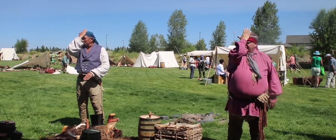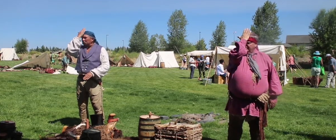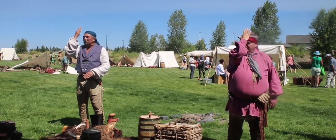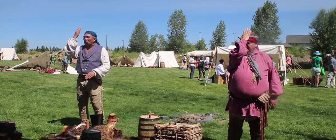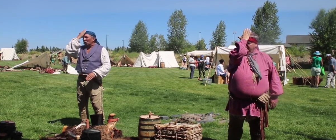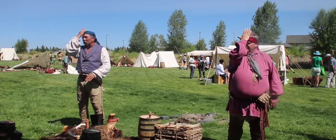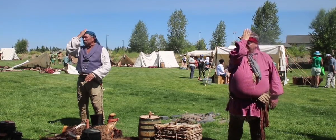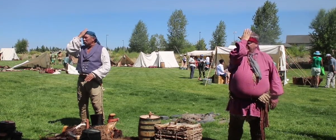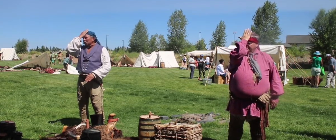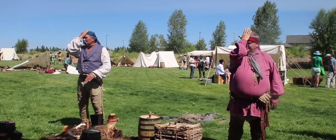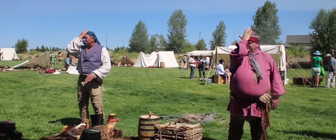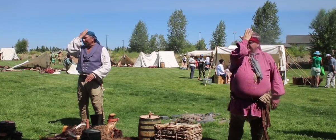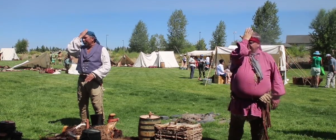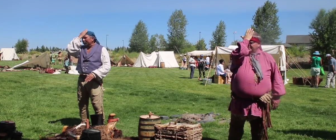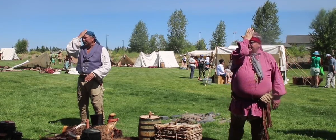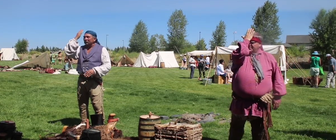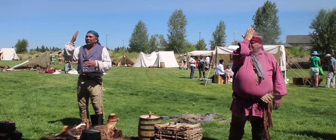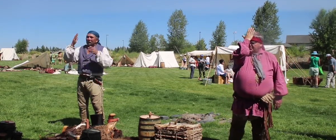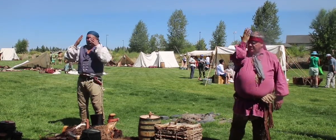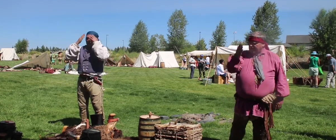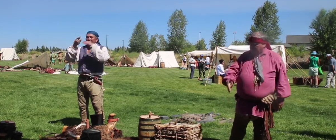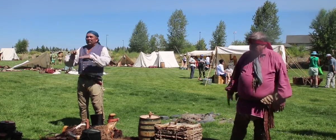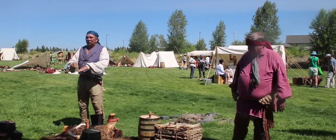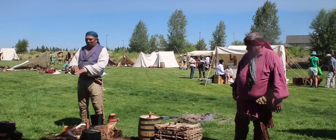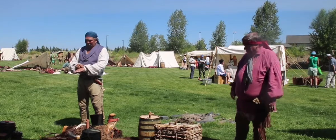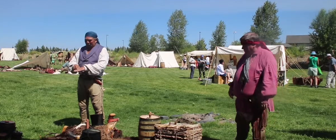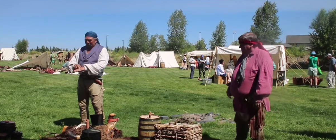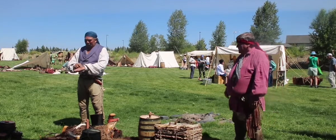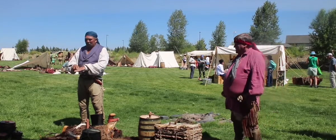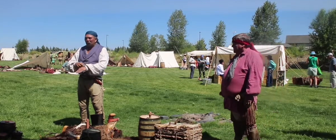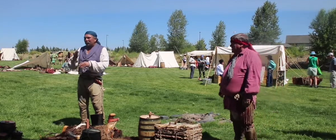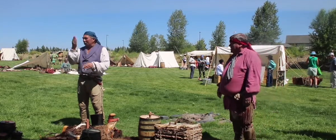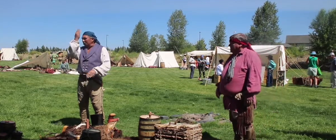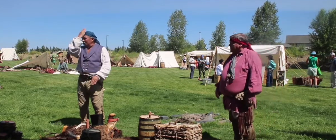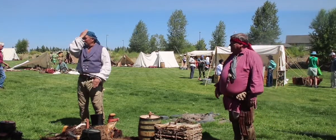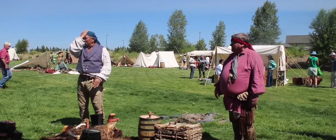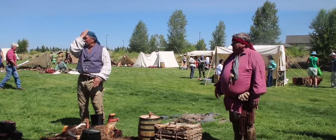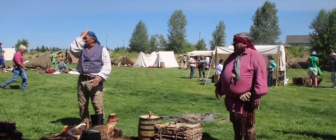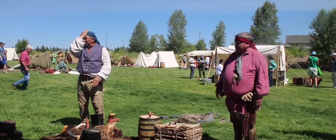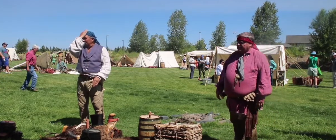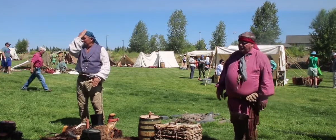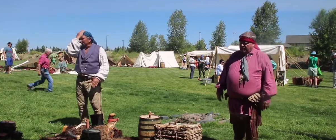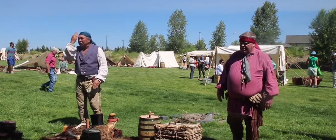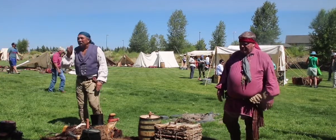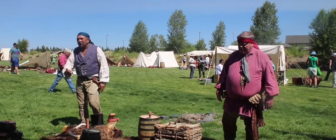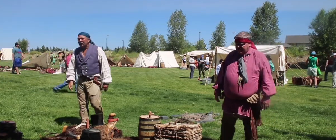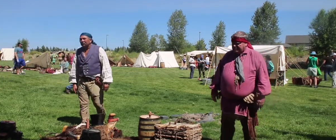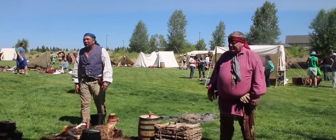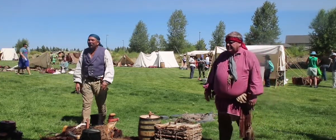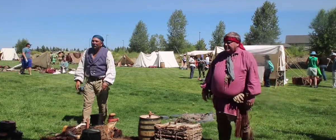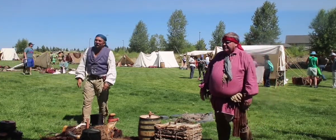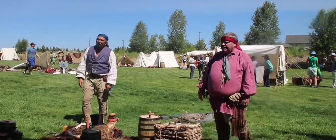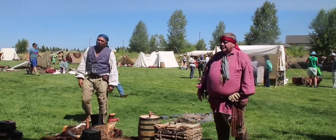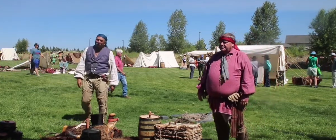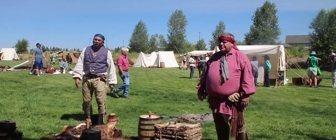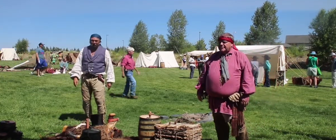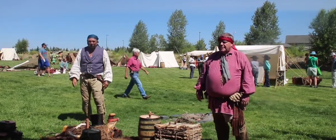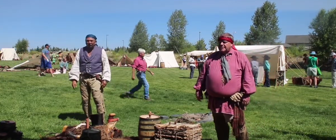put the board on the children's heads. So it's that way So it would be this way and then to the forehead. to the forehead. Yeah, flathead. All